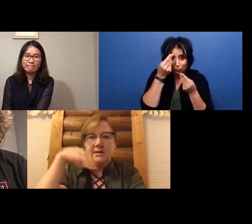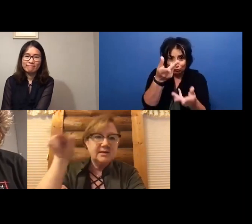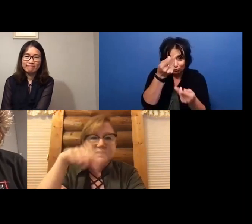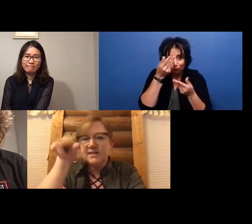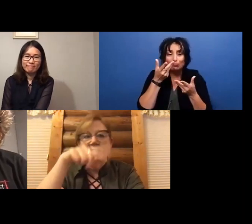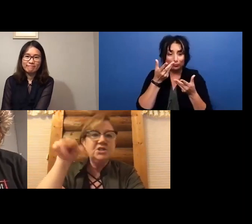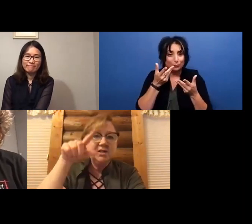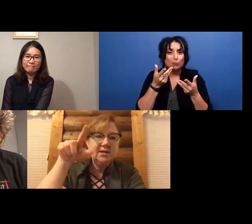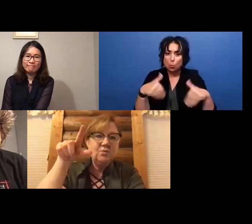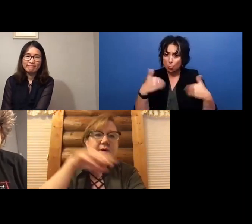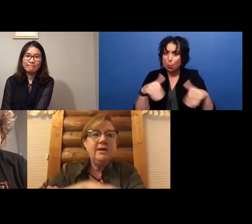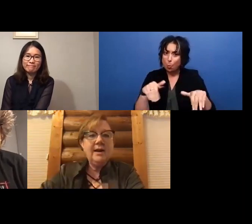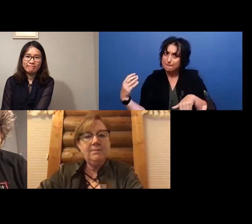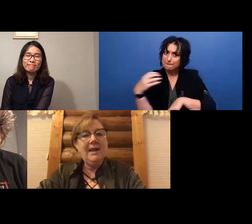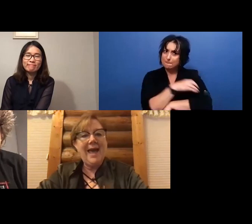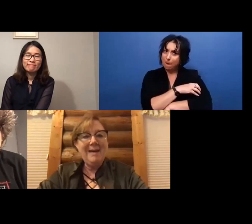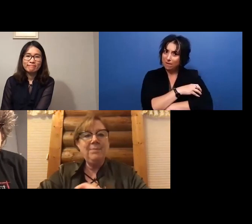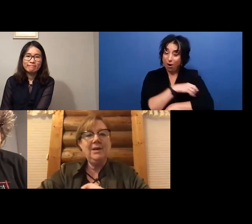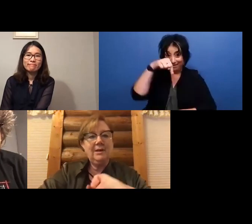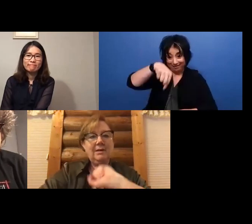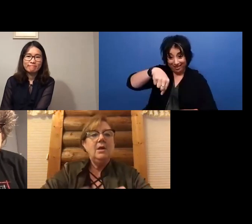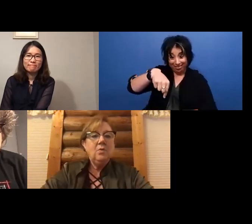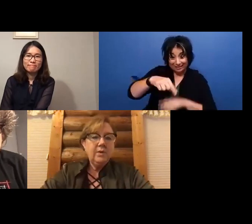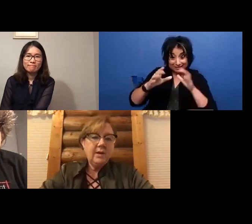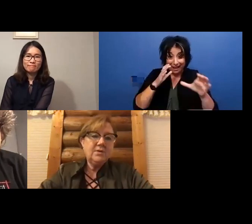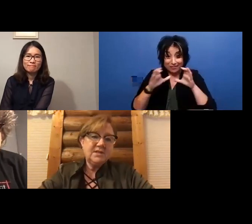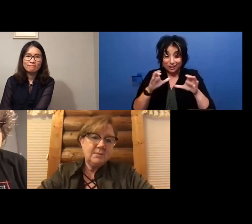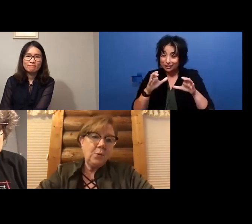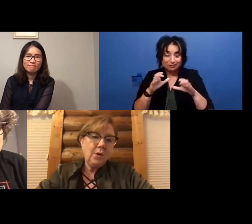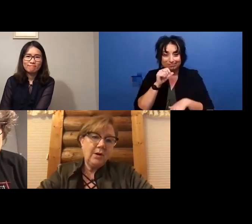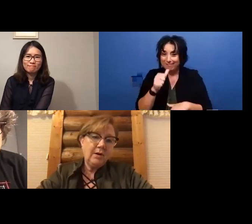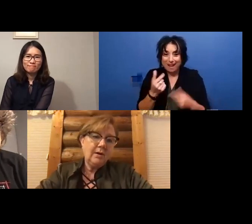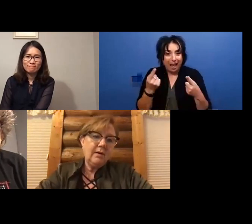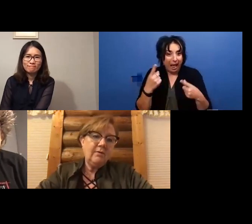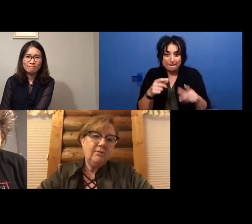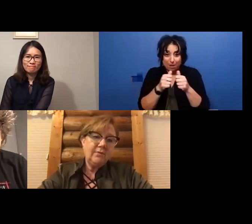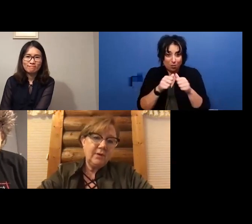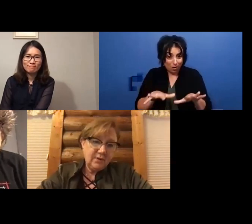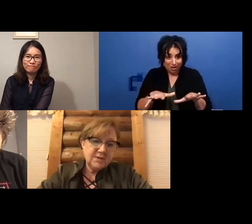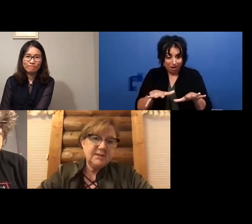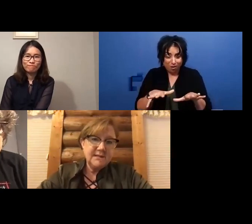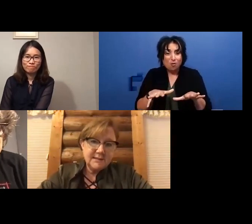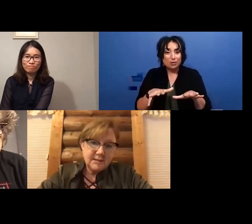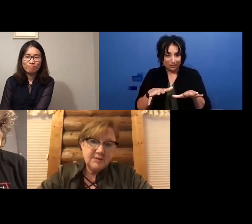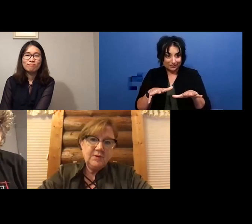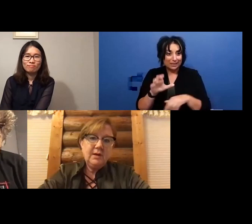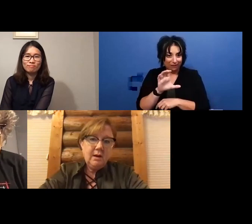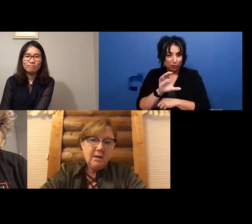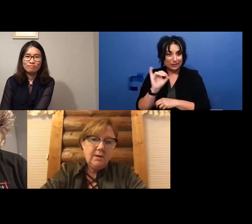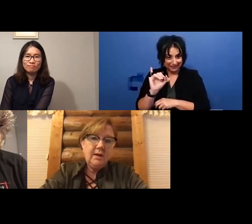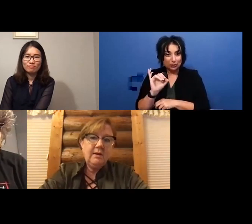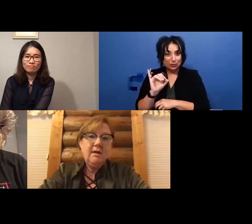this discussion would not be happening without the support of Confucius Institute